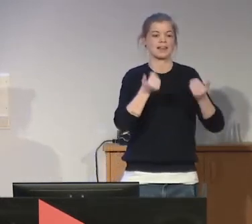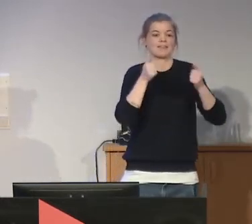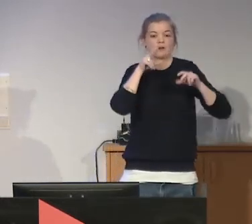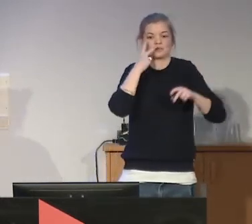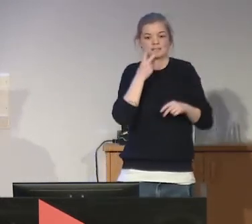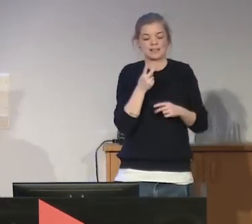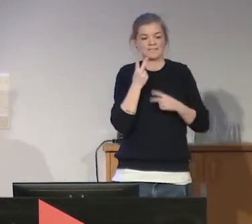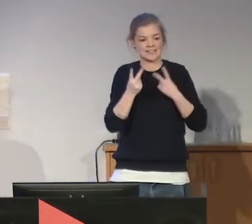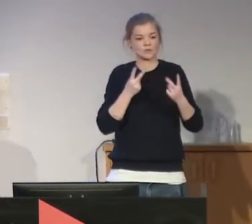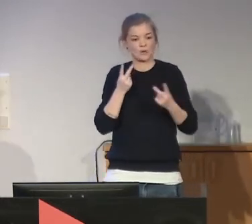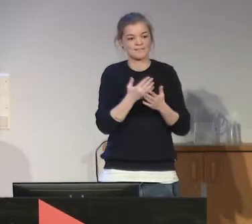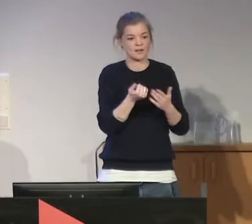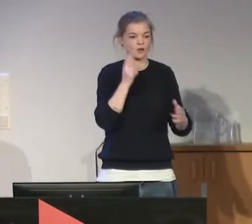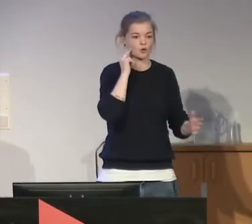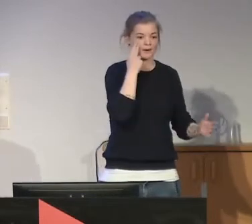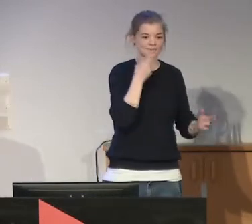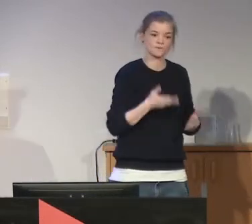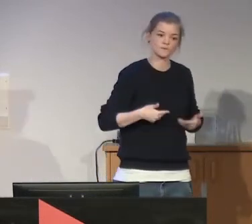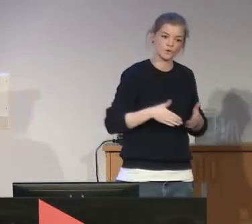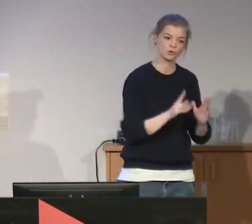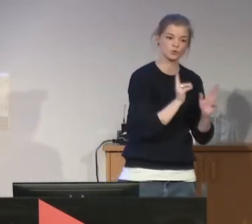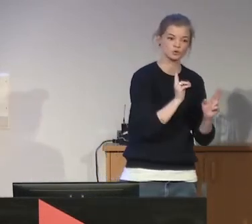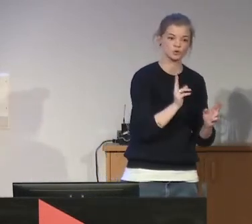language in a visual way